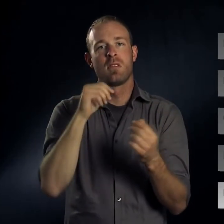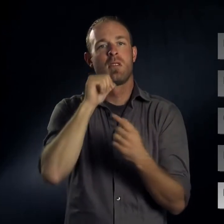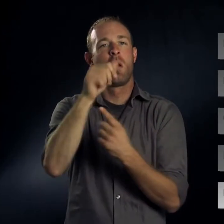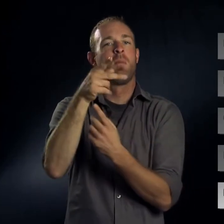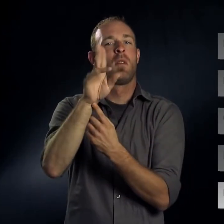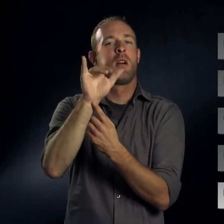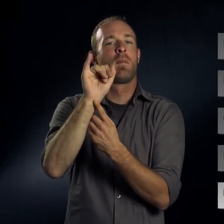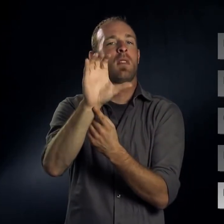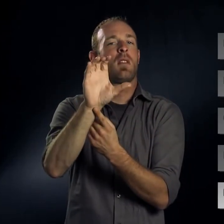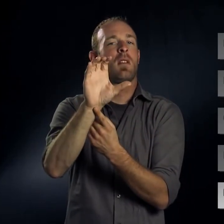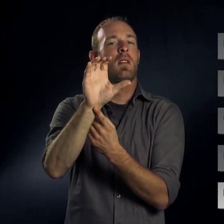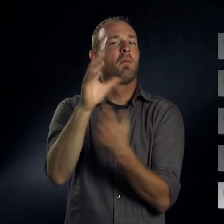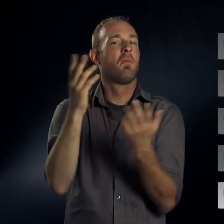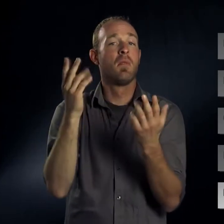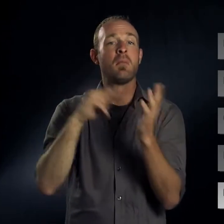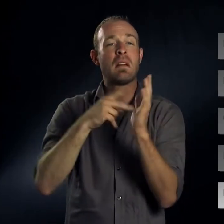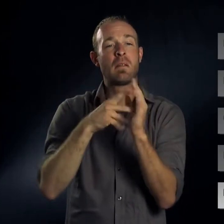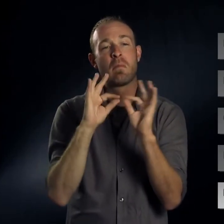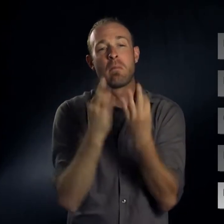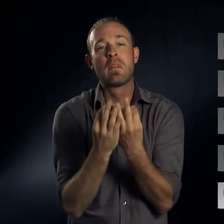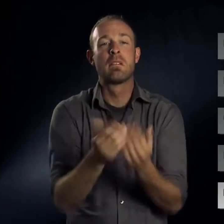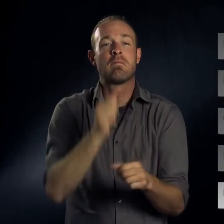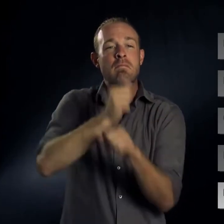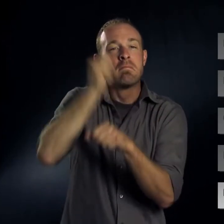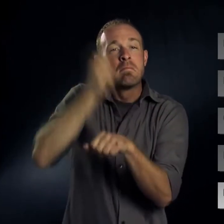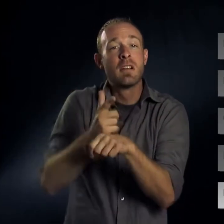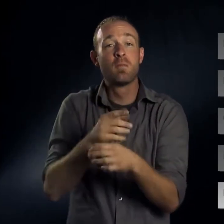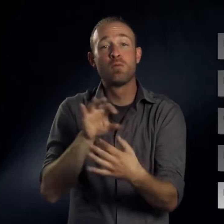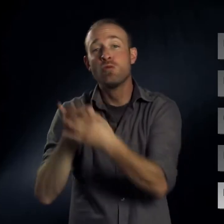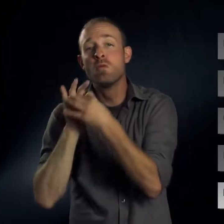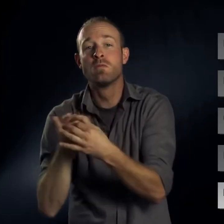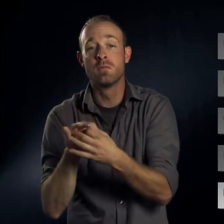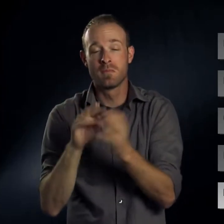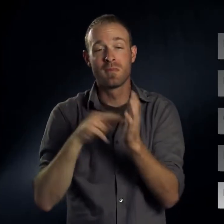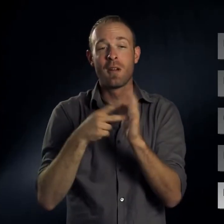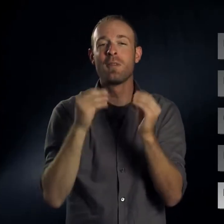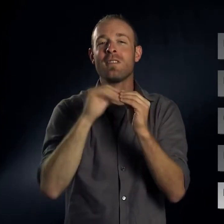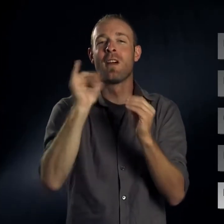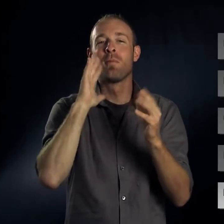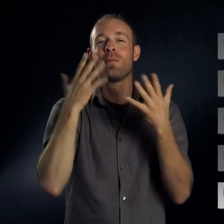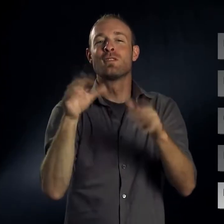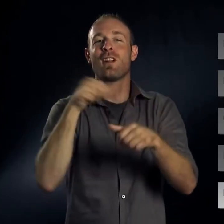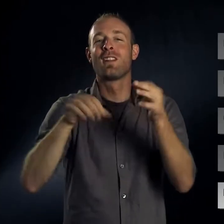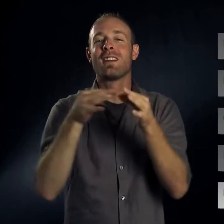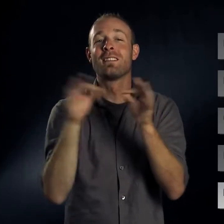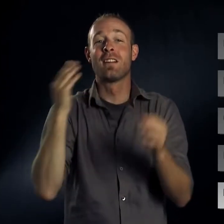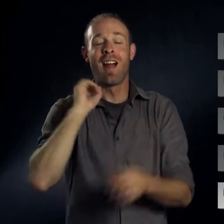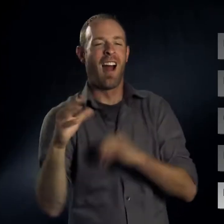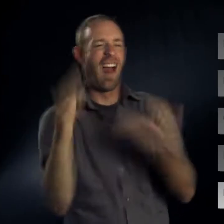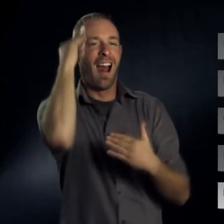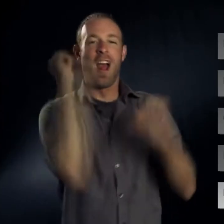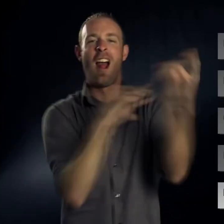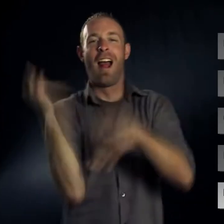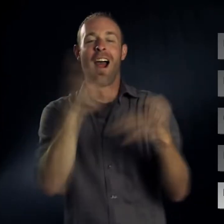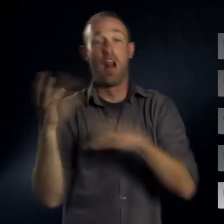for more interruption than the previous registers. The final is intimate. That's language that you're